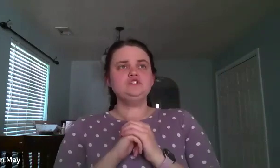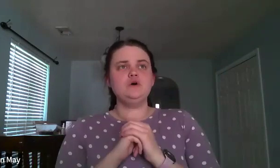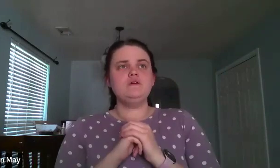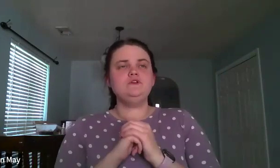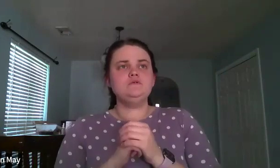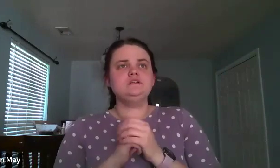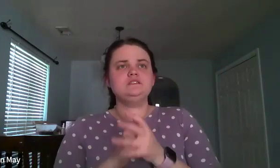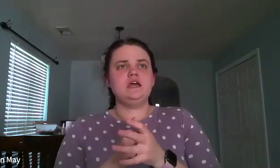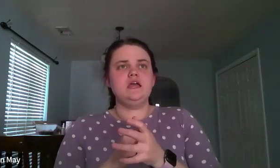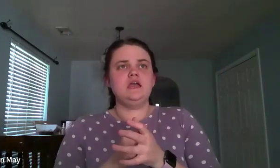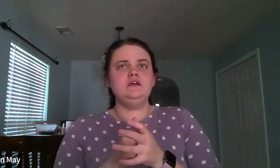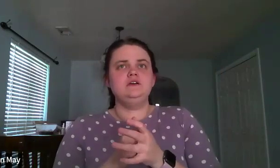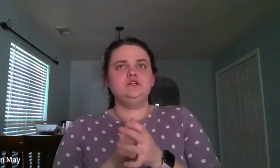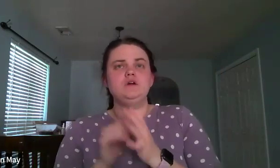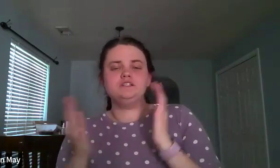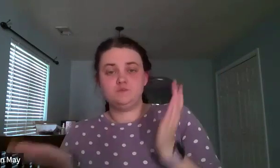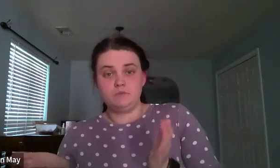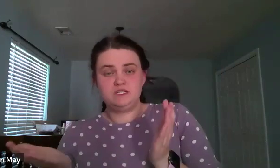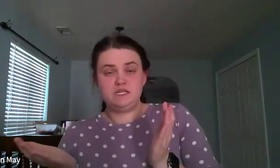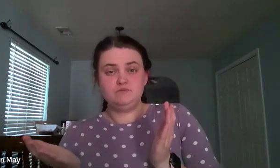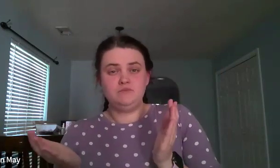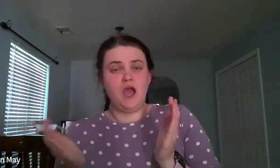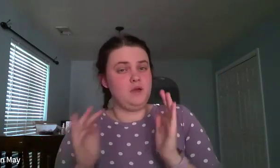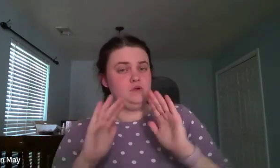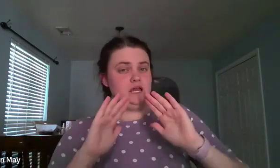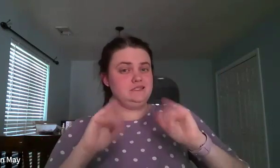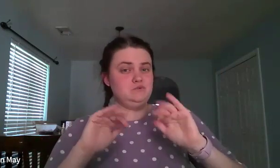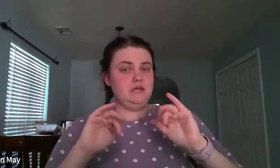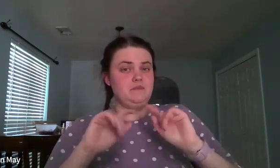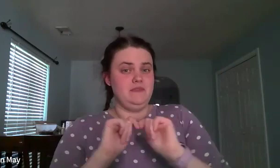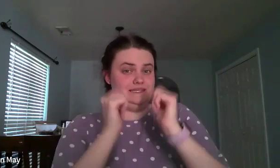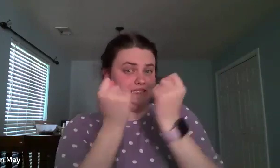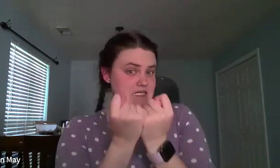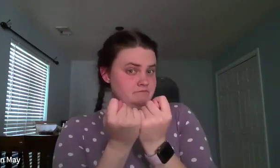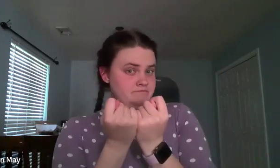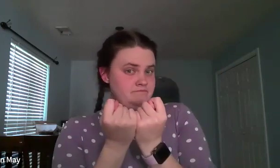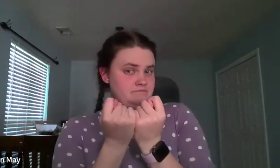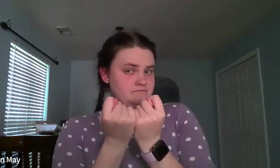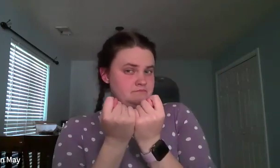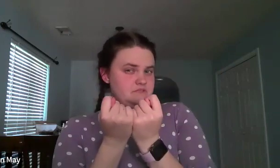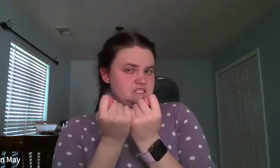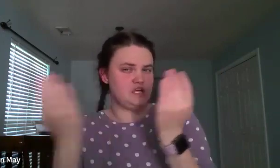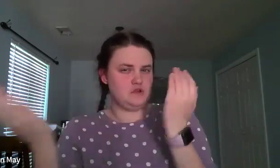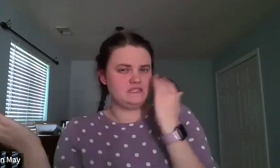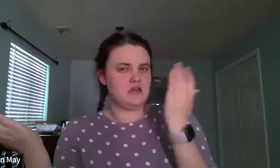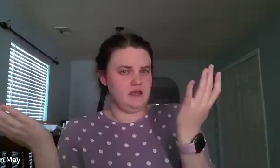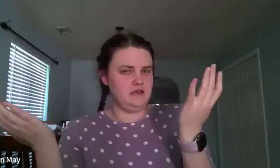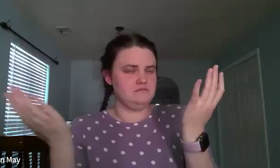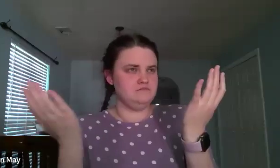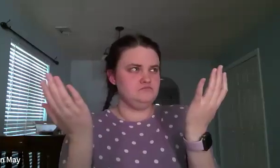So if you were to say you're on a swim team, I would add swim and then team. Since I know that's kind of like, you